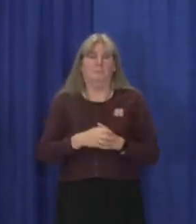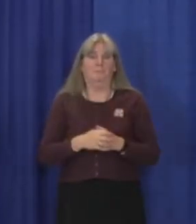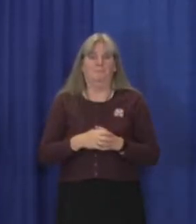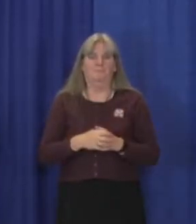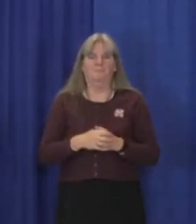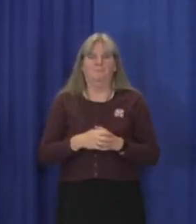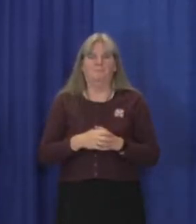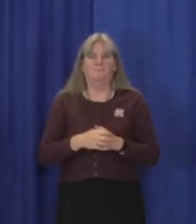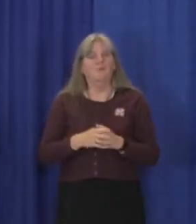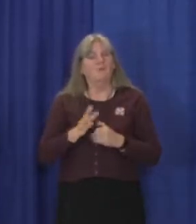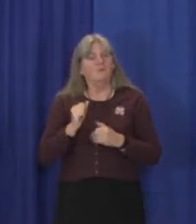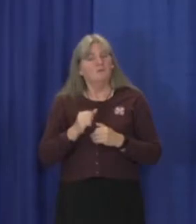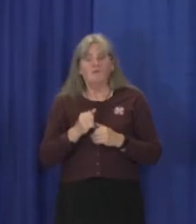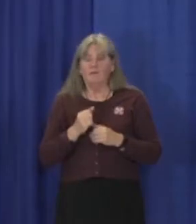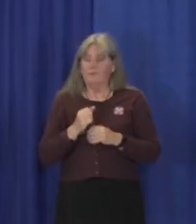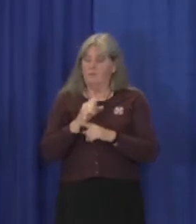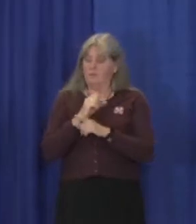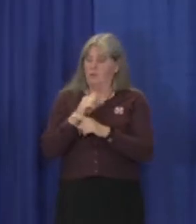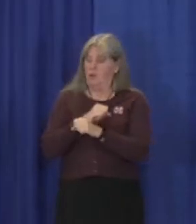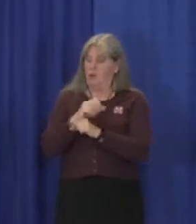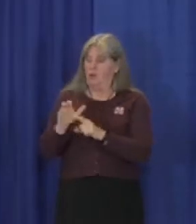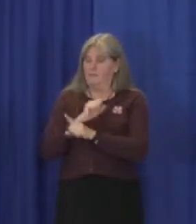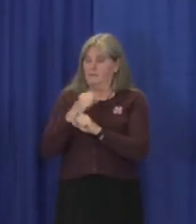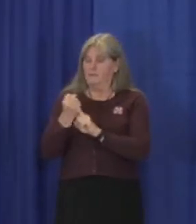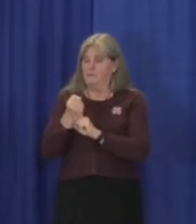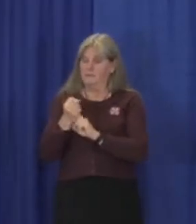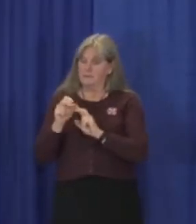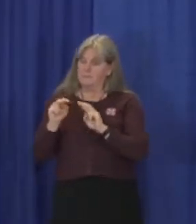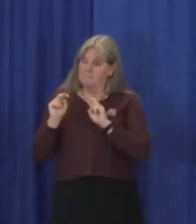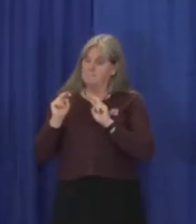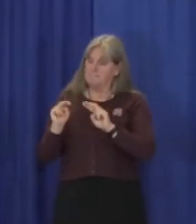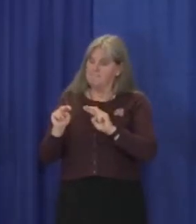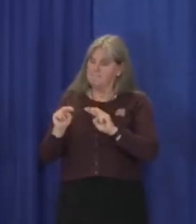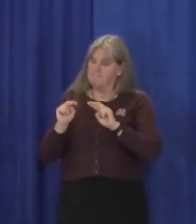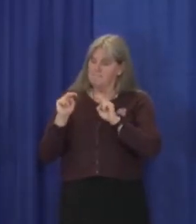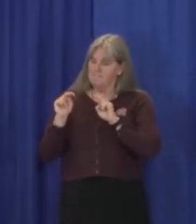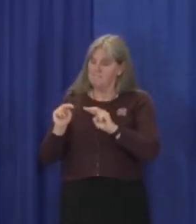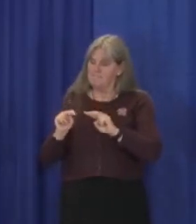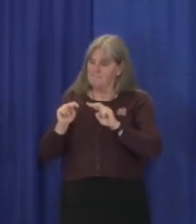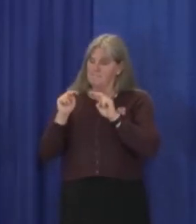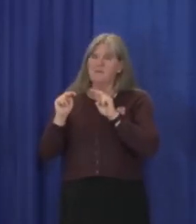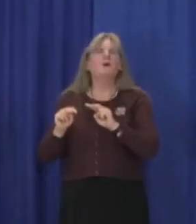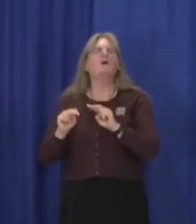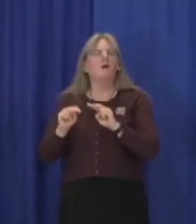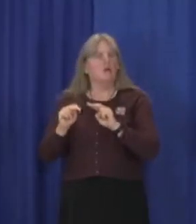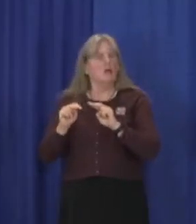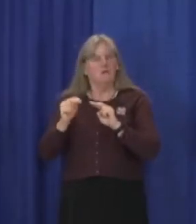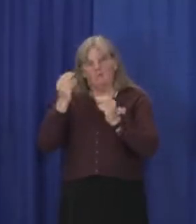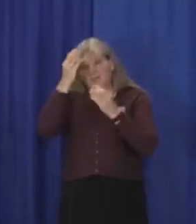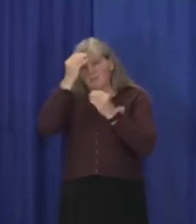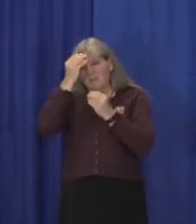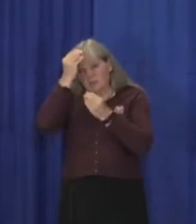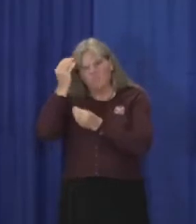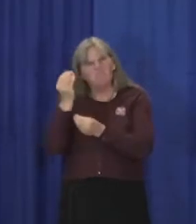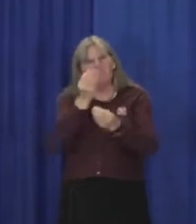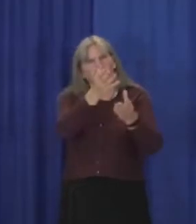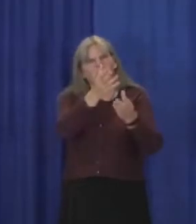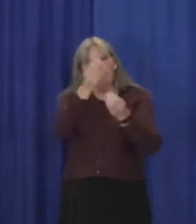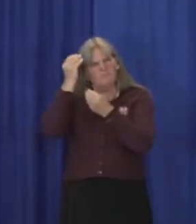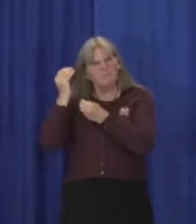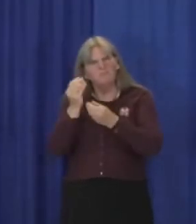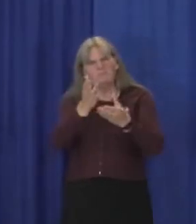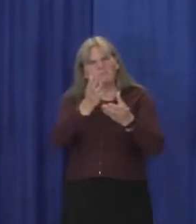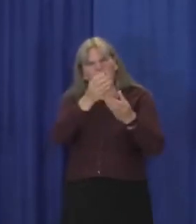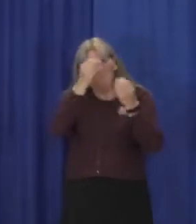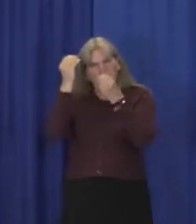So we will continue to monitor daily activities to keep Yukoners informed, and our information